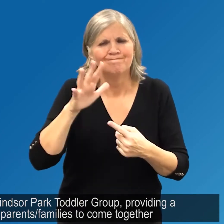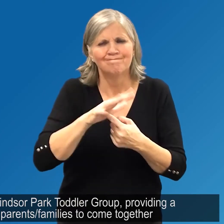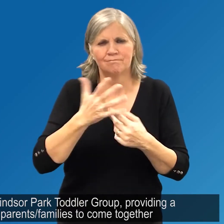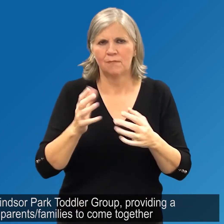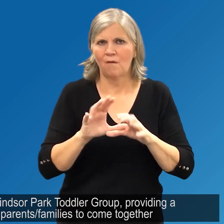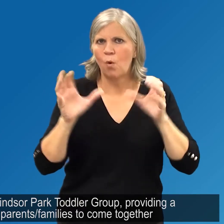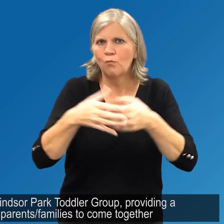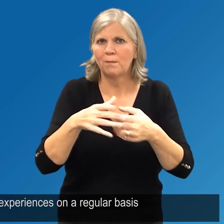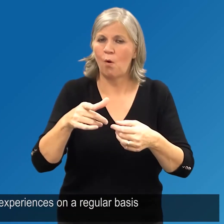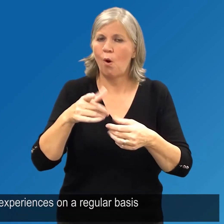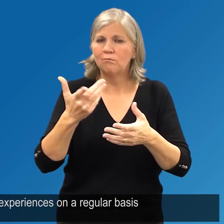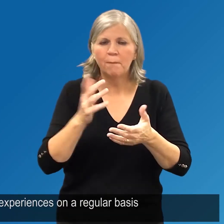basis.